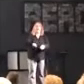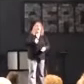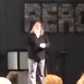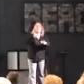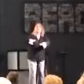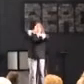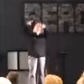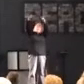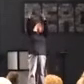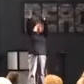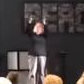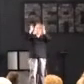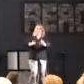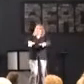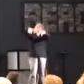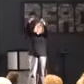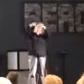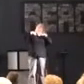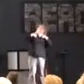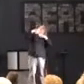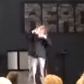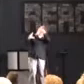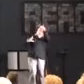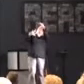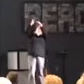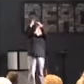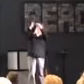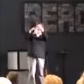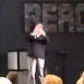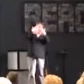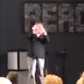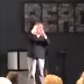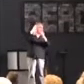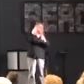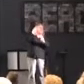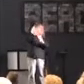ceiling. So he was truly there with us.